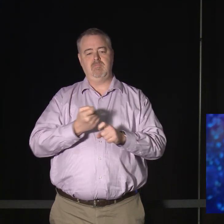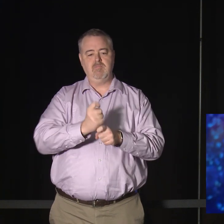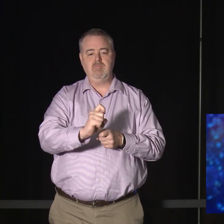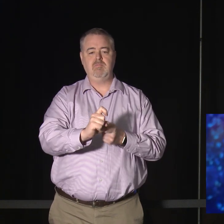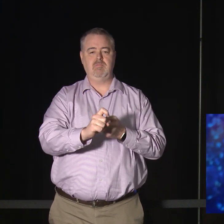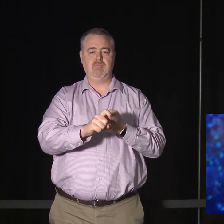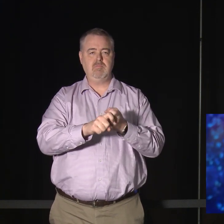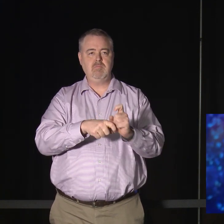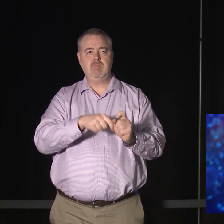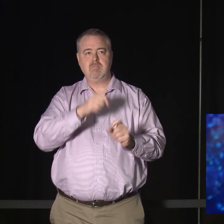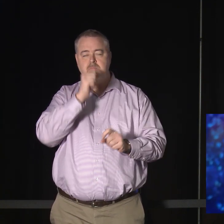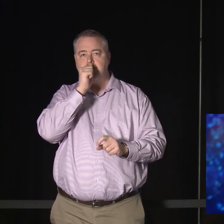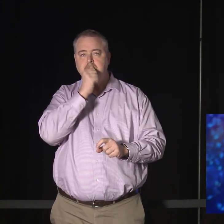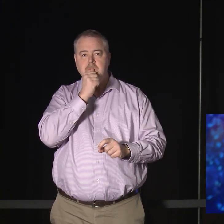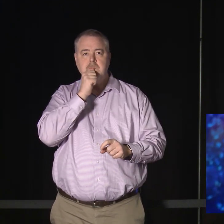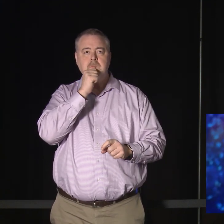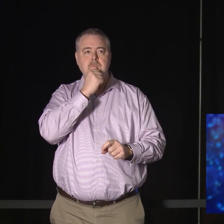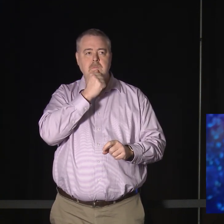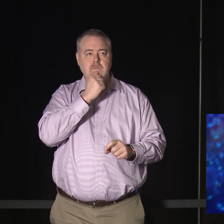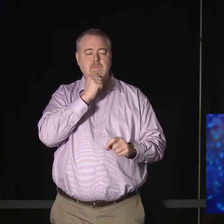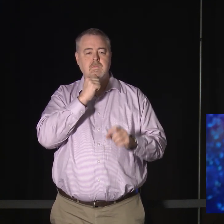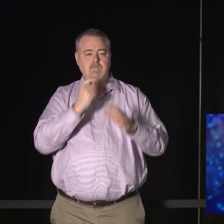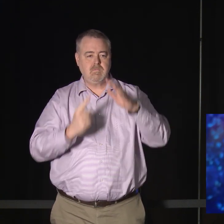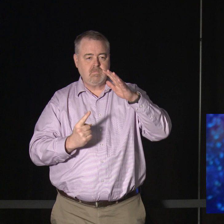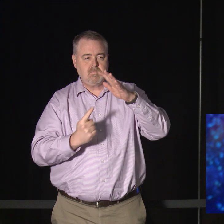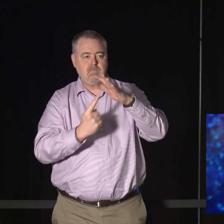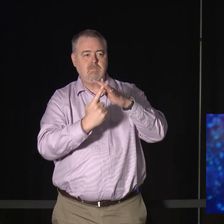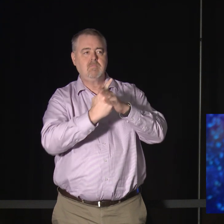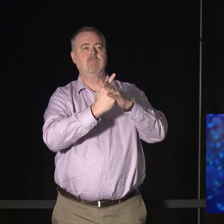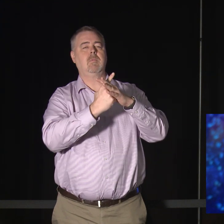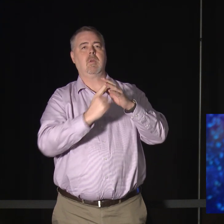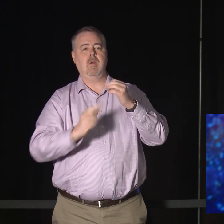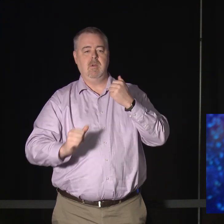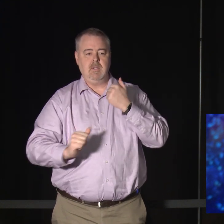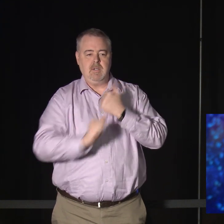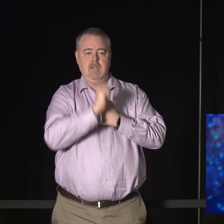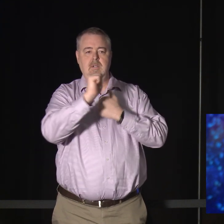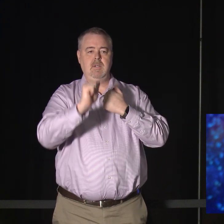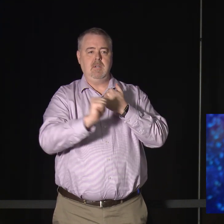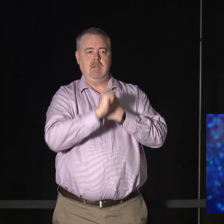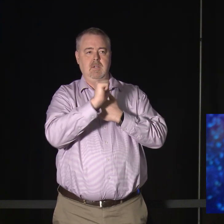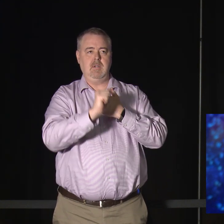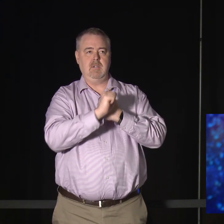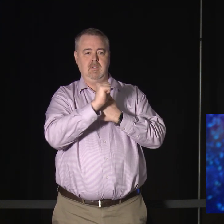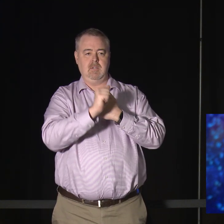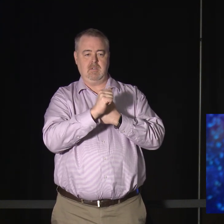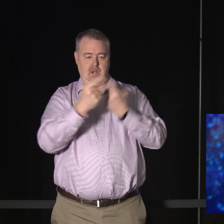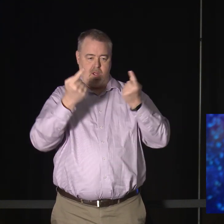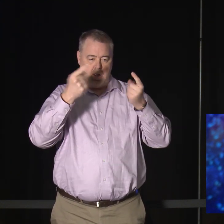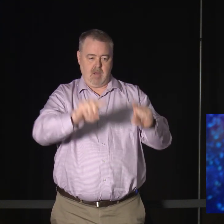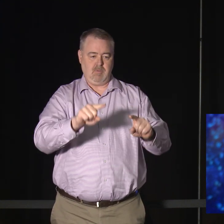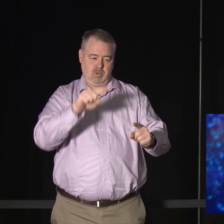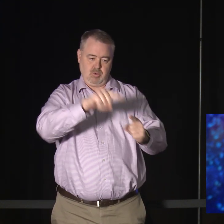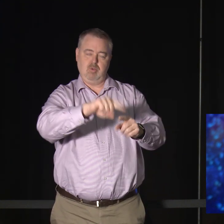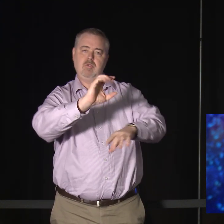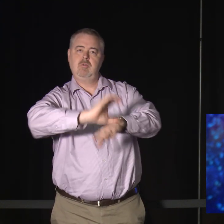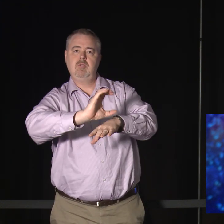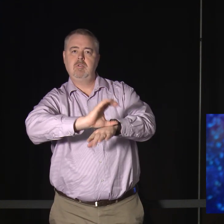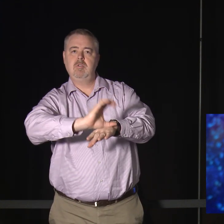persecution that is arising and the danger that was approaching the church.